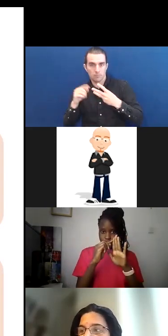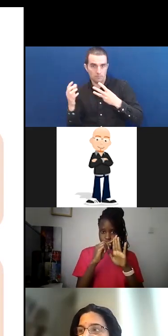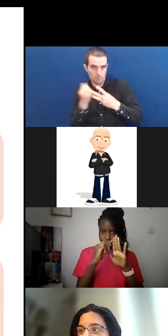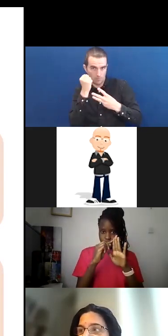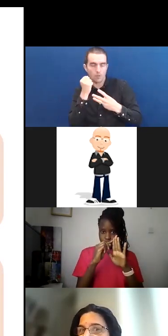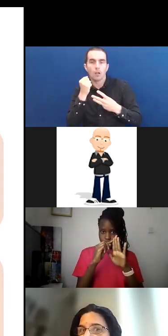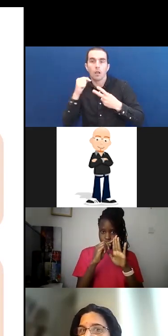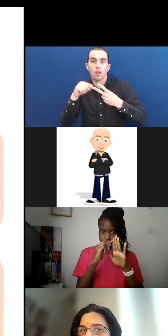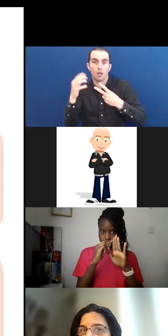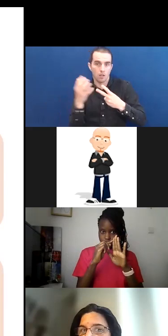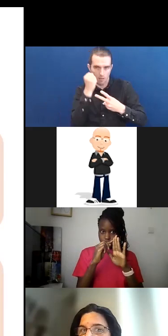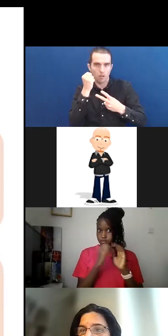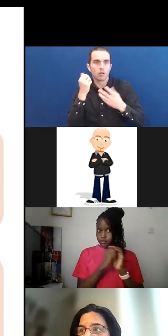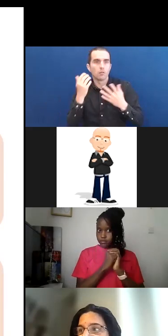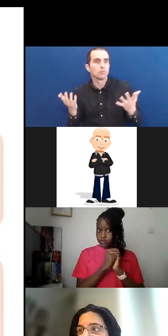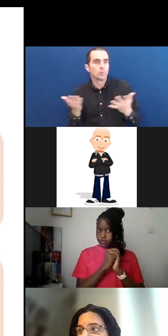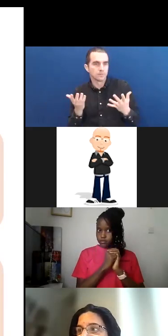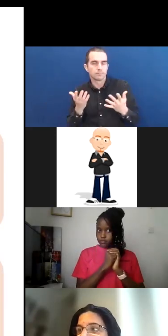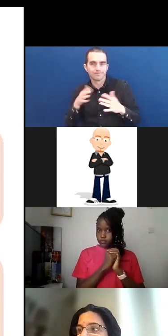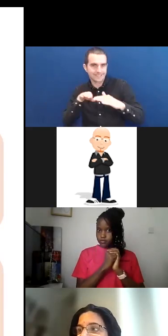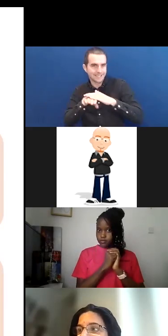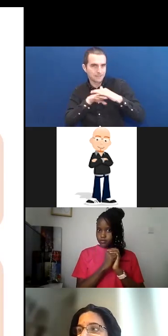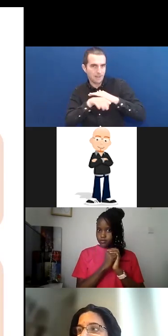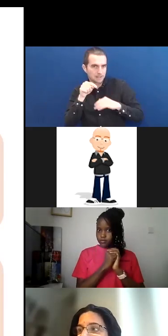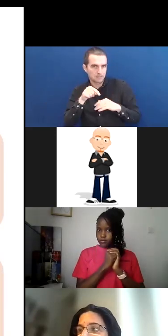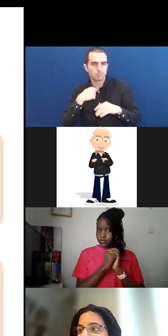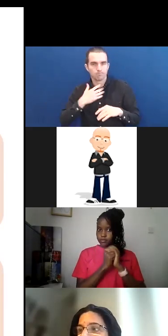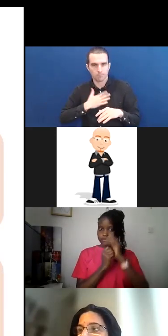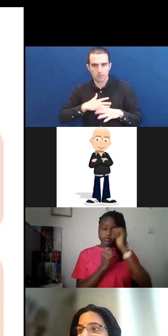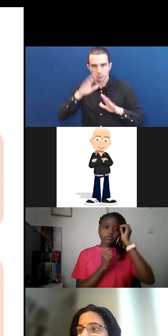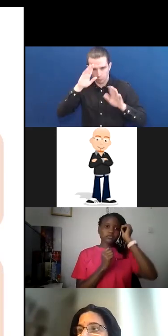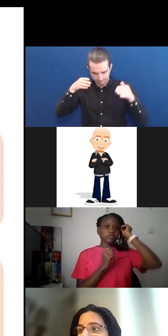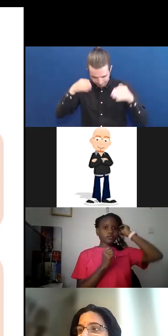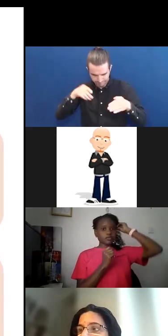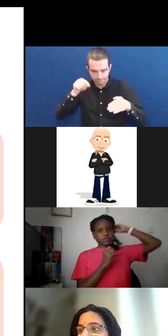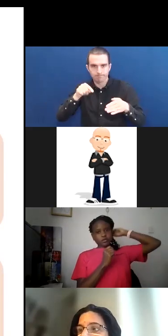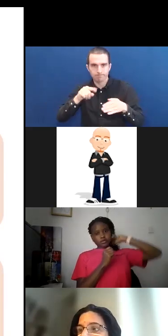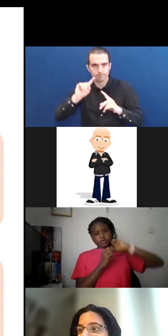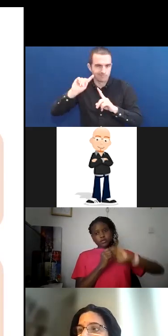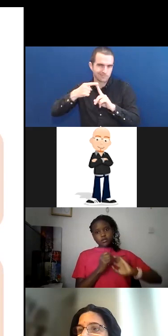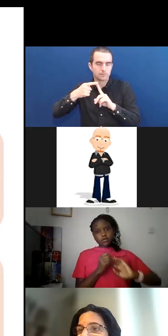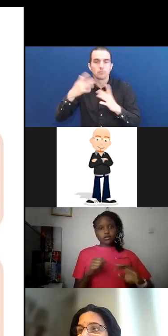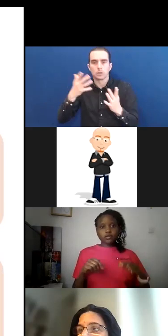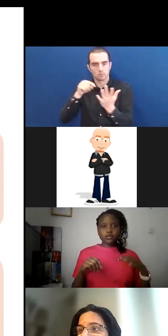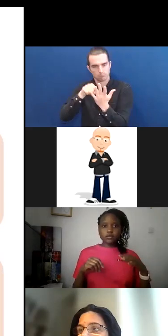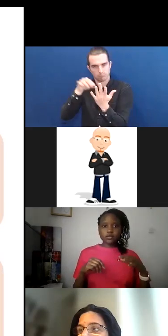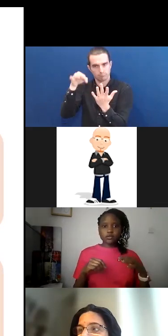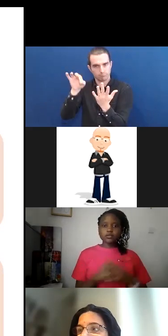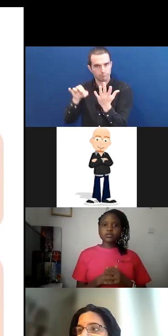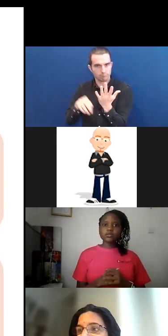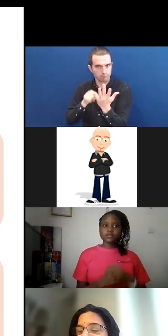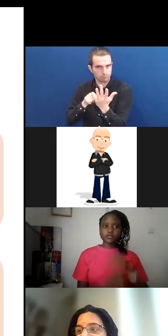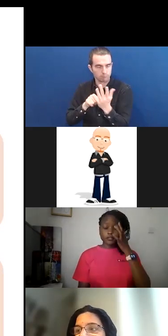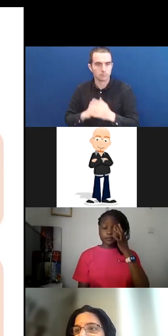Yeah. And is everything okay? And something else other than this stuff? No, just these. Okay, cool. Could I just ask if you're